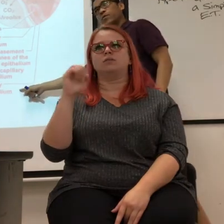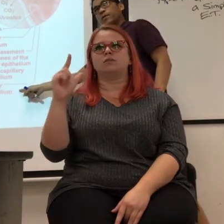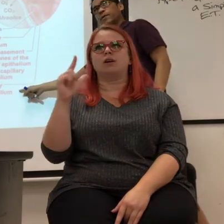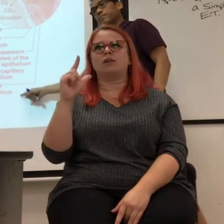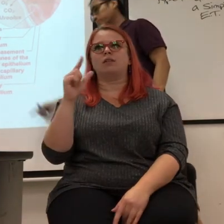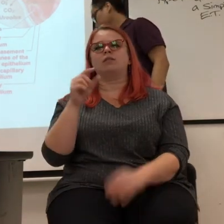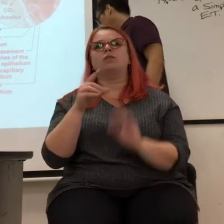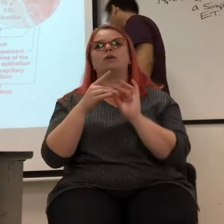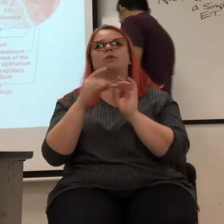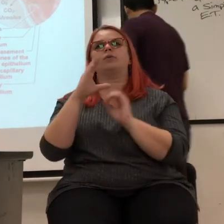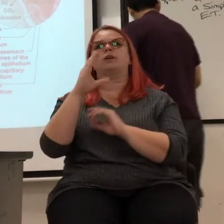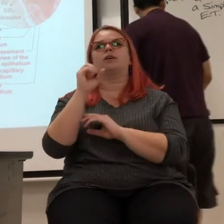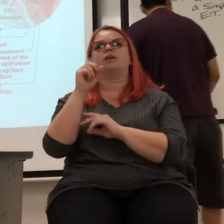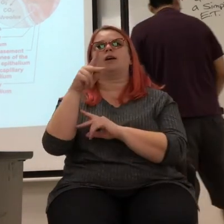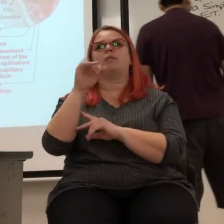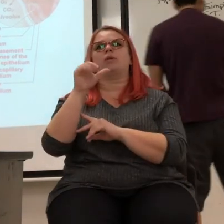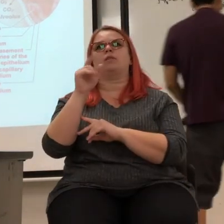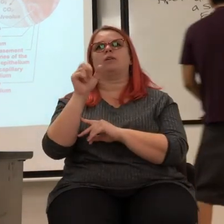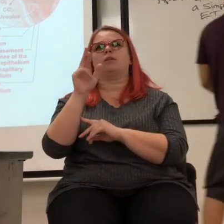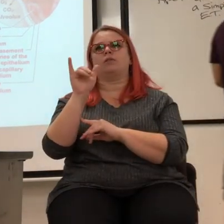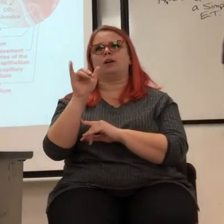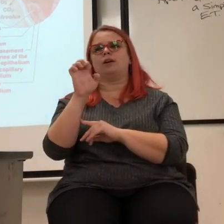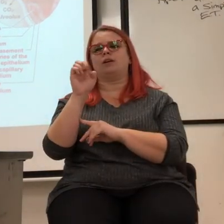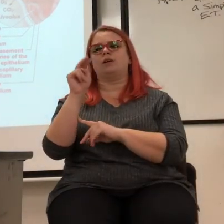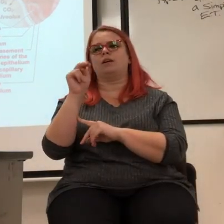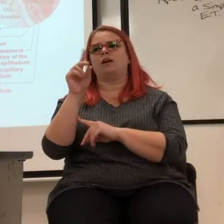capillary endothelium.